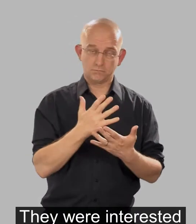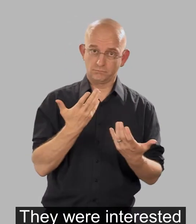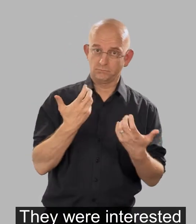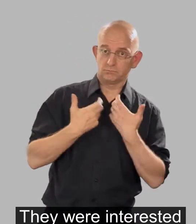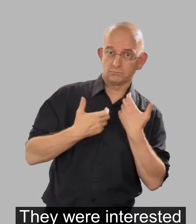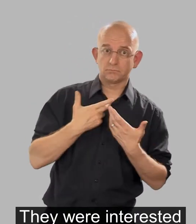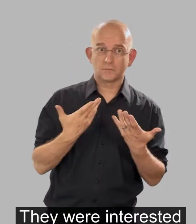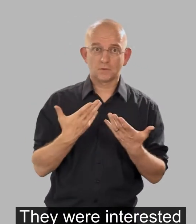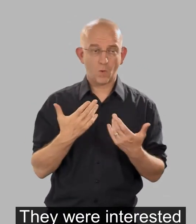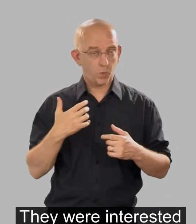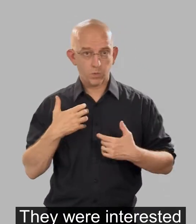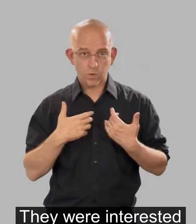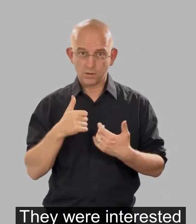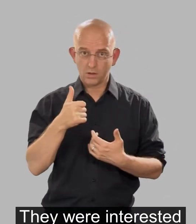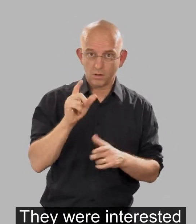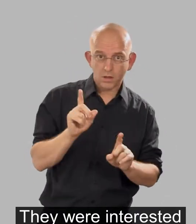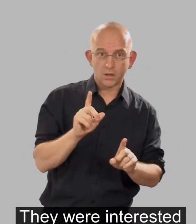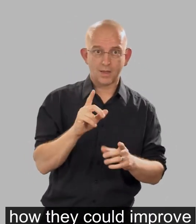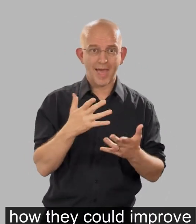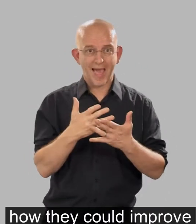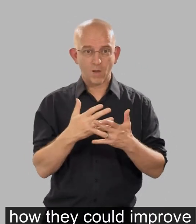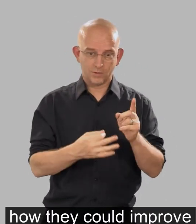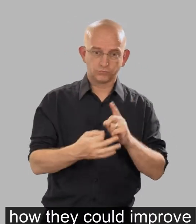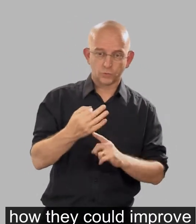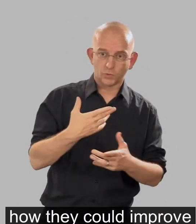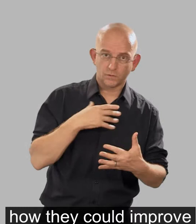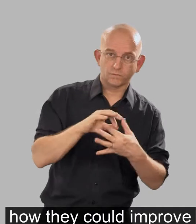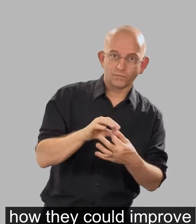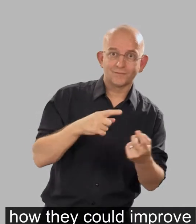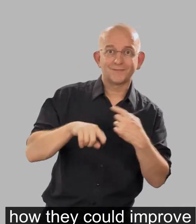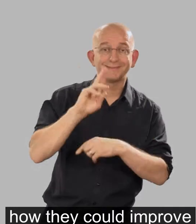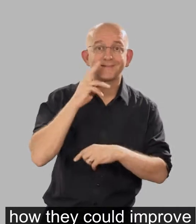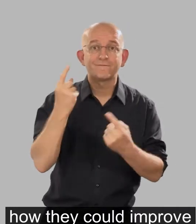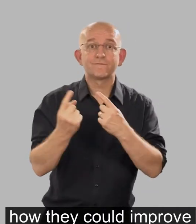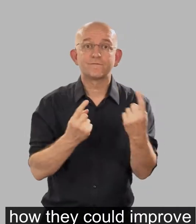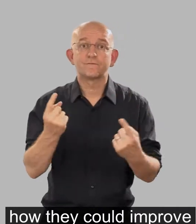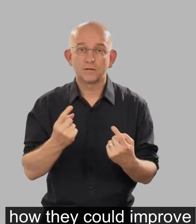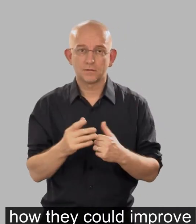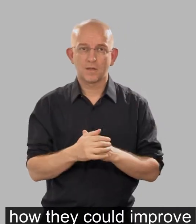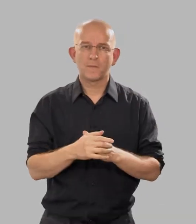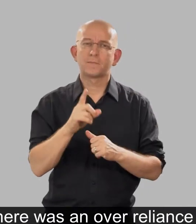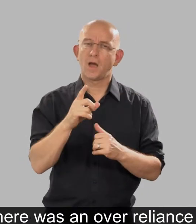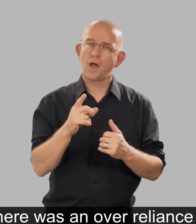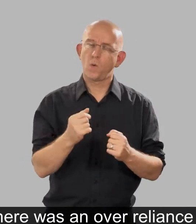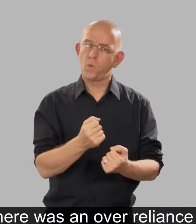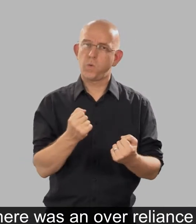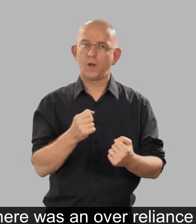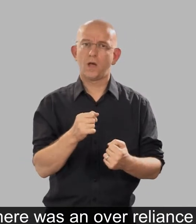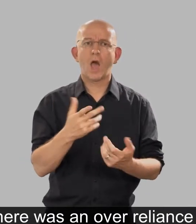They were interested and eager to learn about how they could improve access for deaf patients. There was